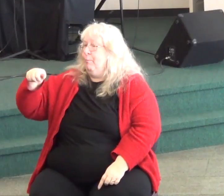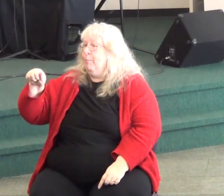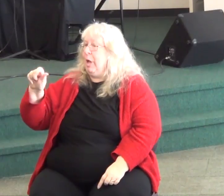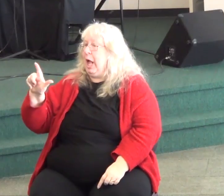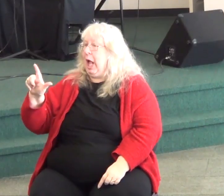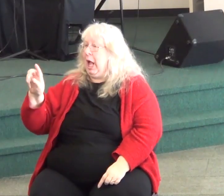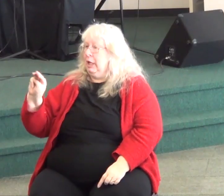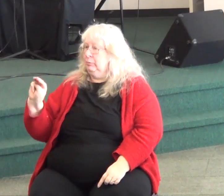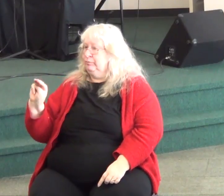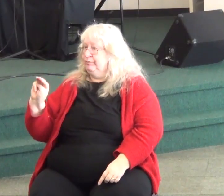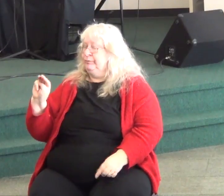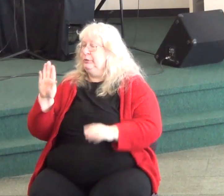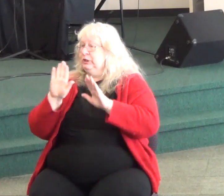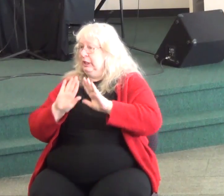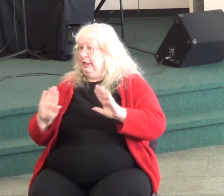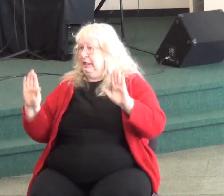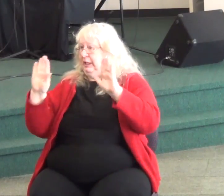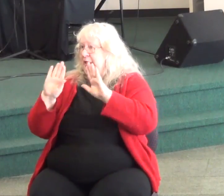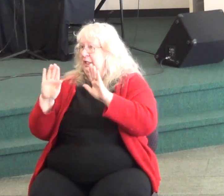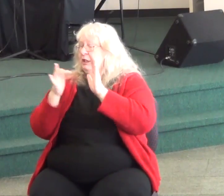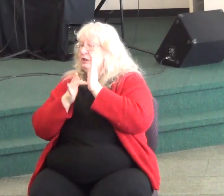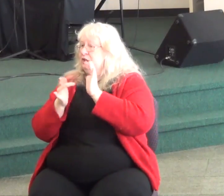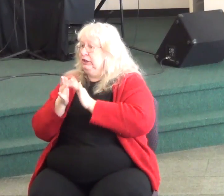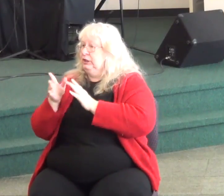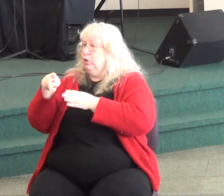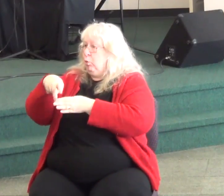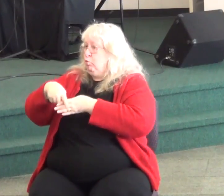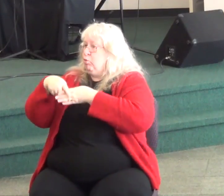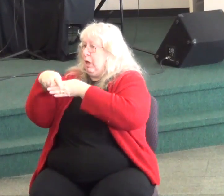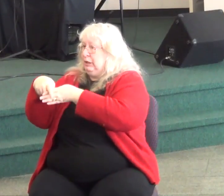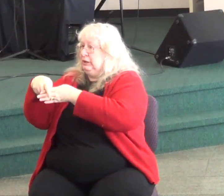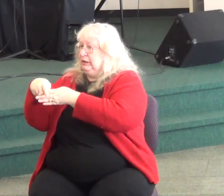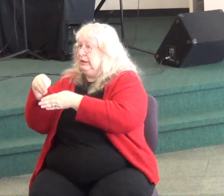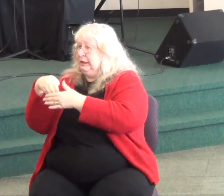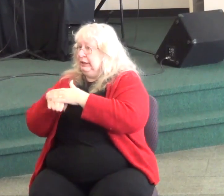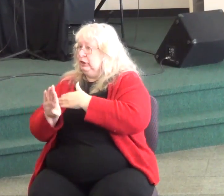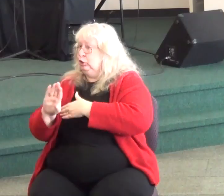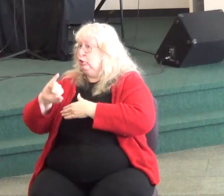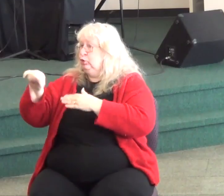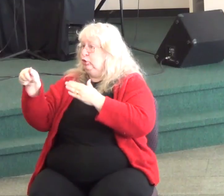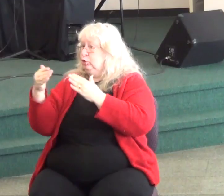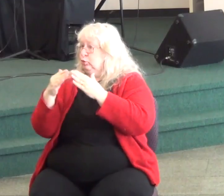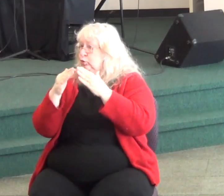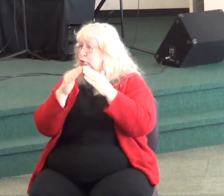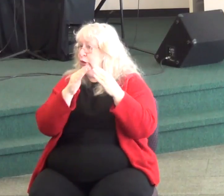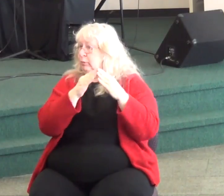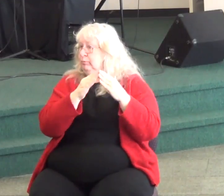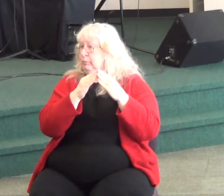is riding into Jerusalem, and he's forever going to change mankind's